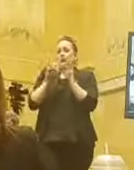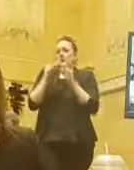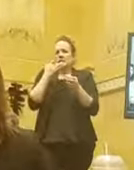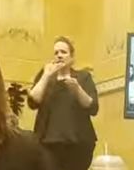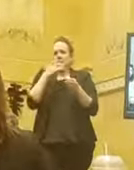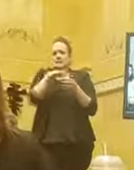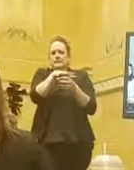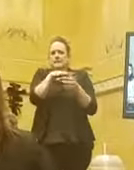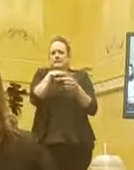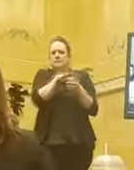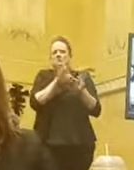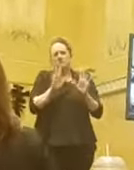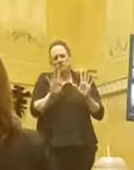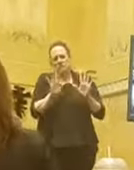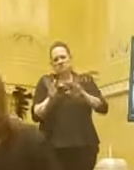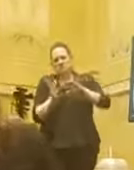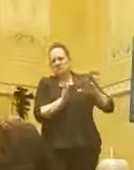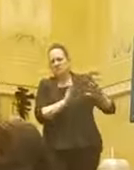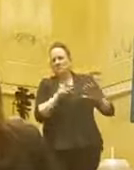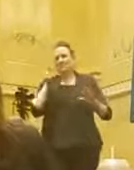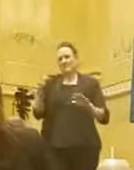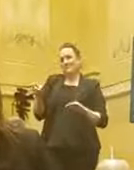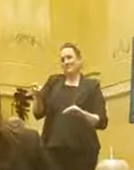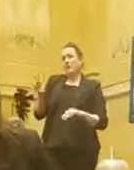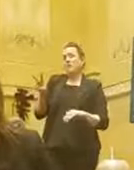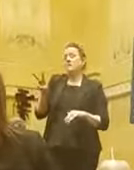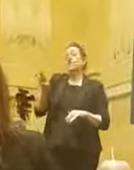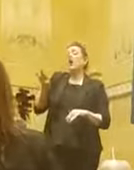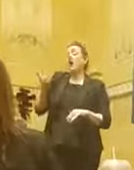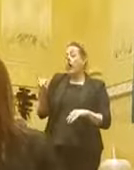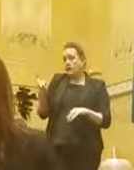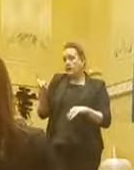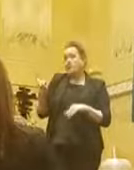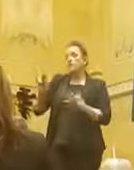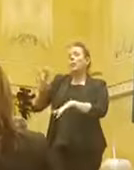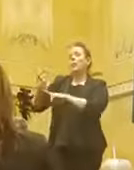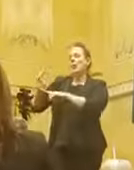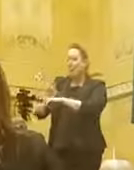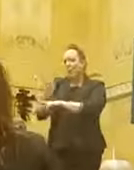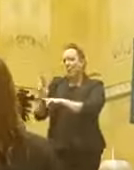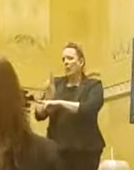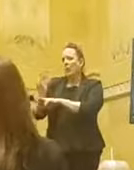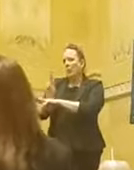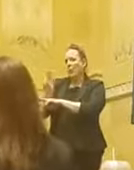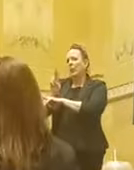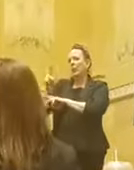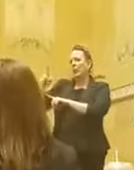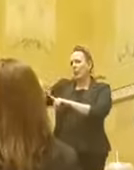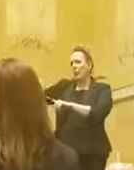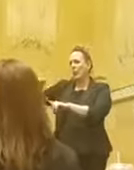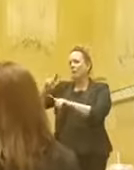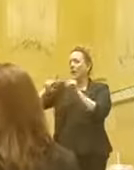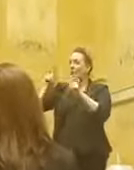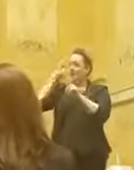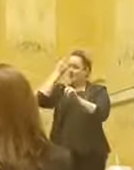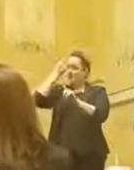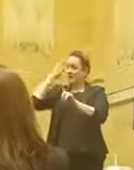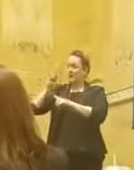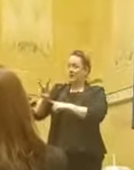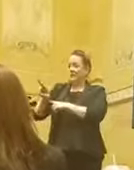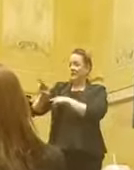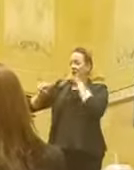should have Wisconsin state licensure in order to provide those services in the state, and many of them do not. Sign